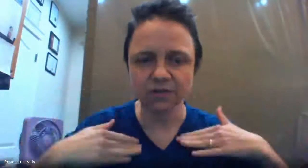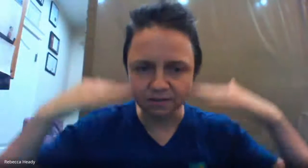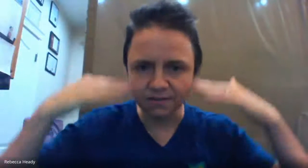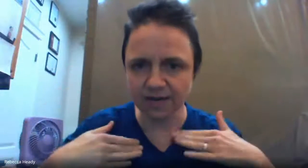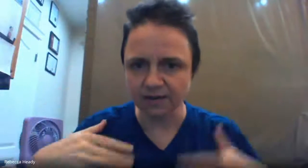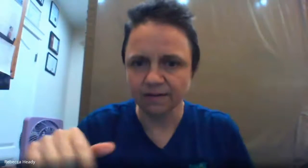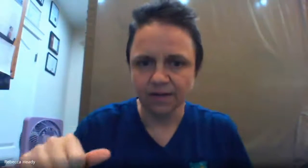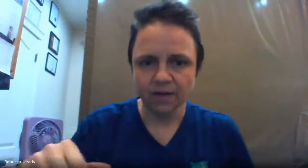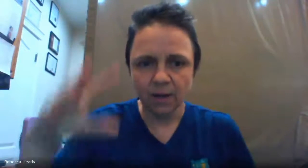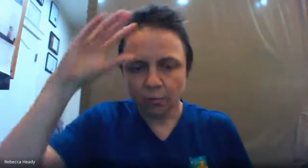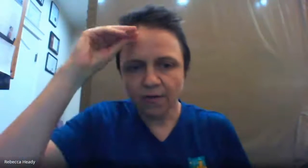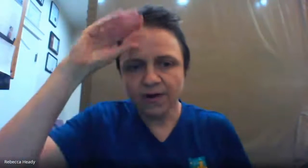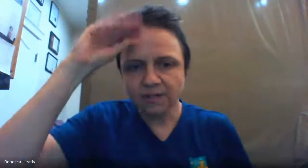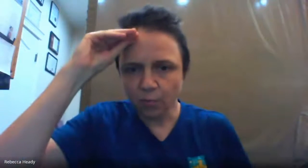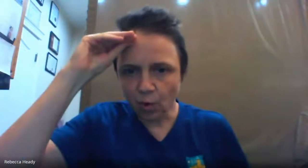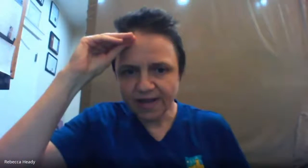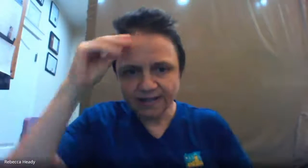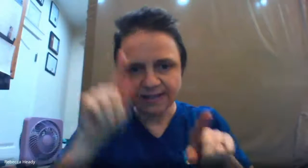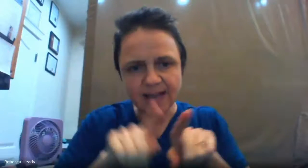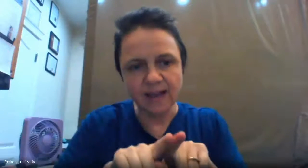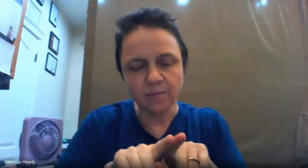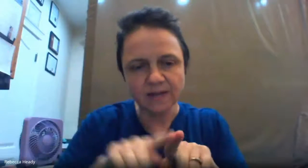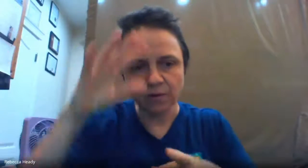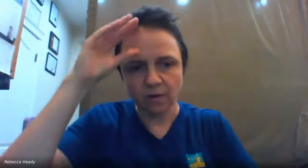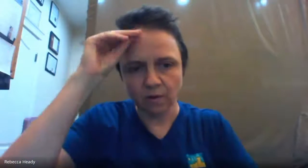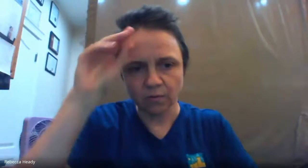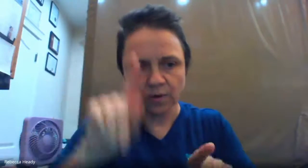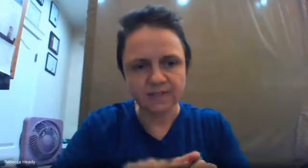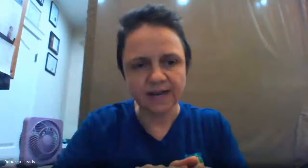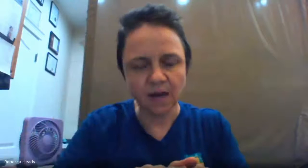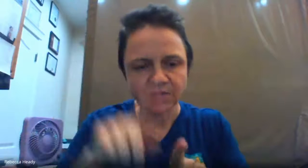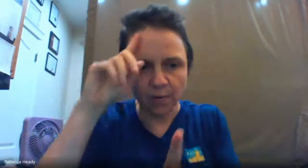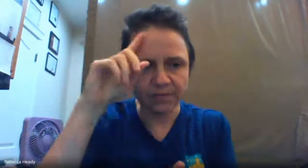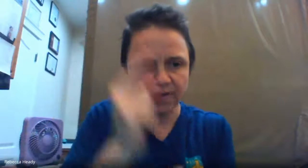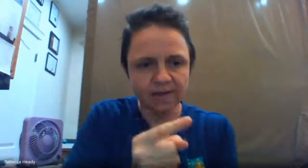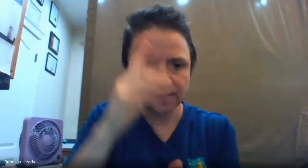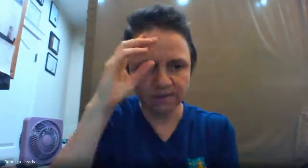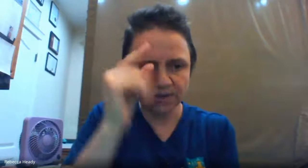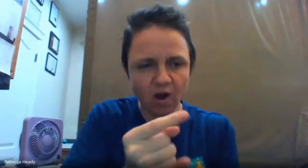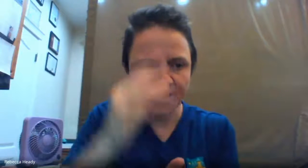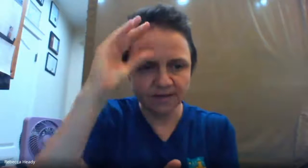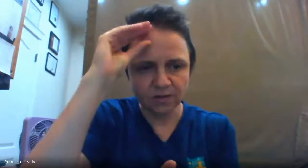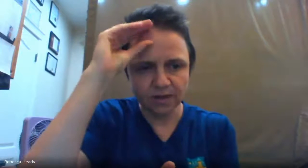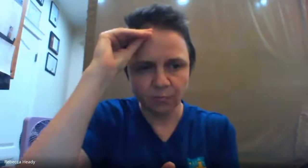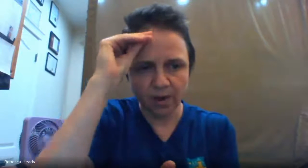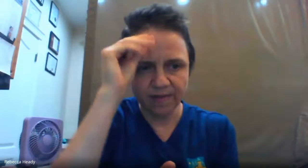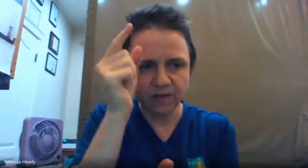here. Brother is boy, same. That's where the sign comes from. So they drop it. So it's like boy, and then you drop